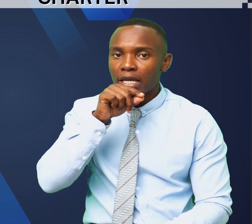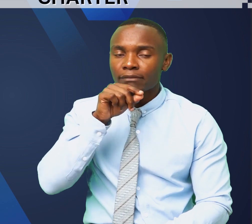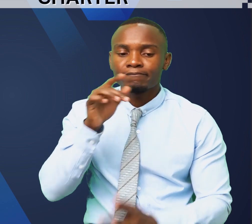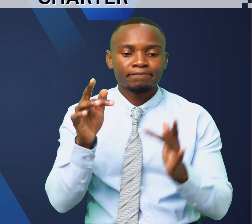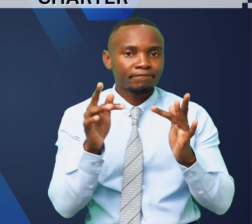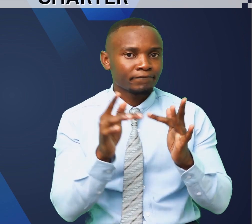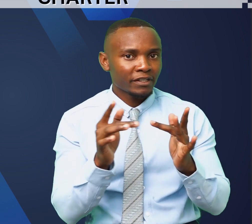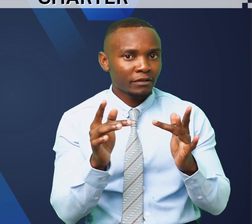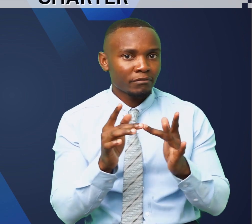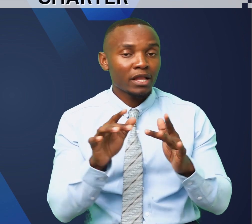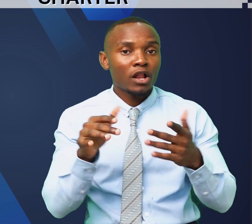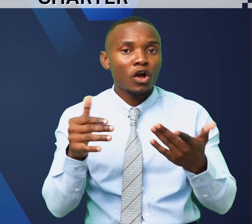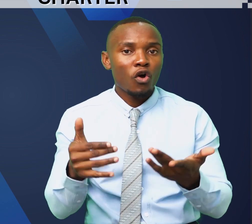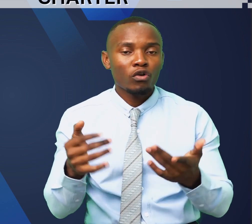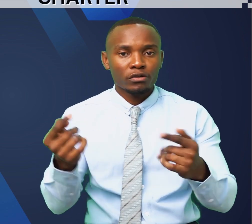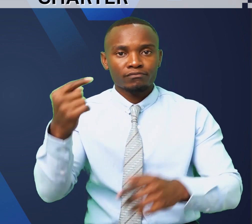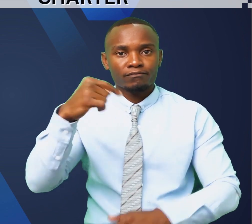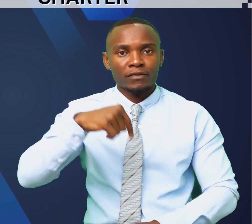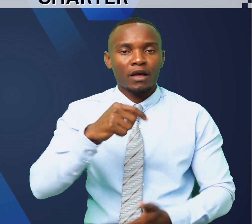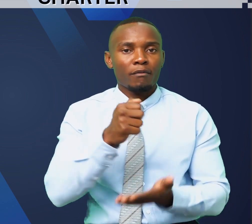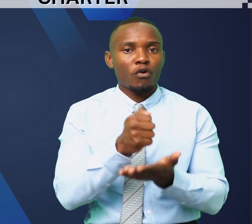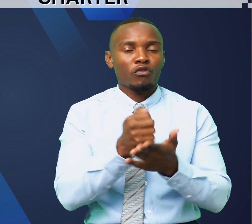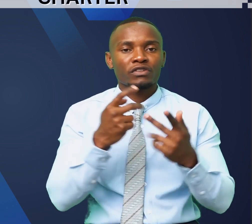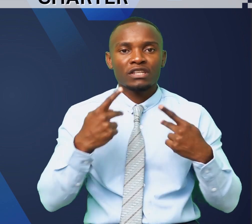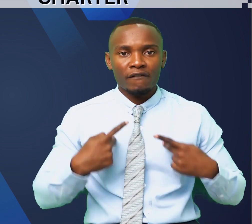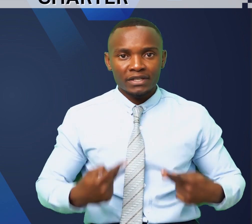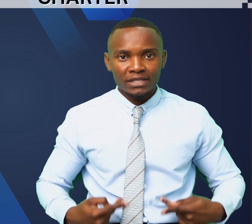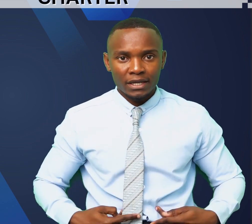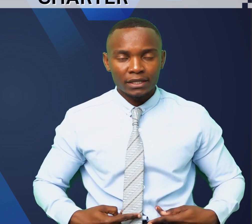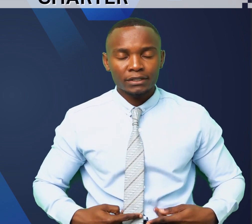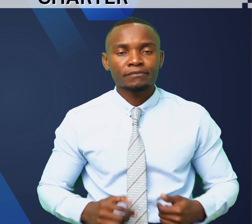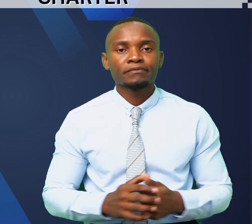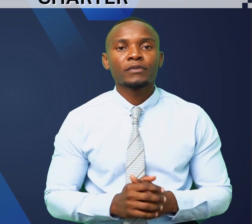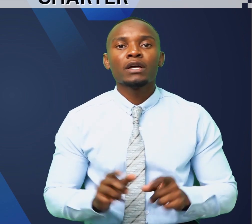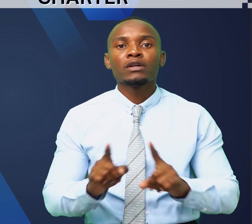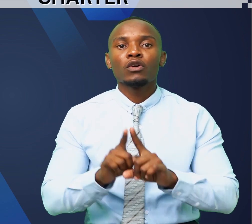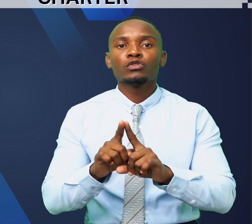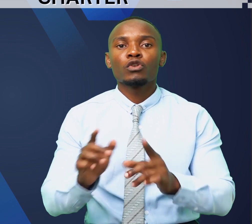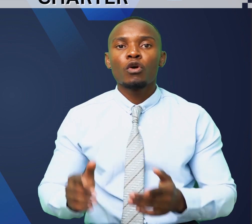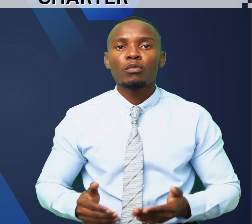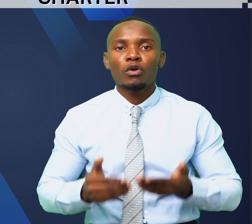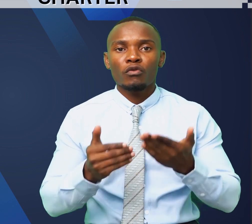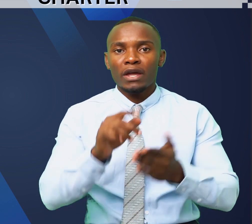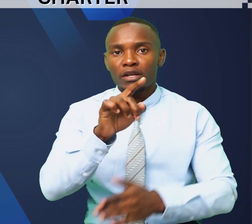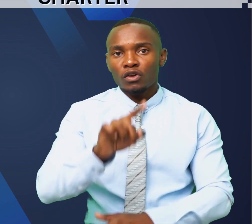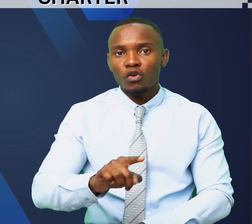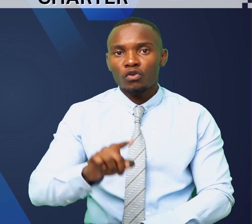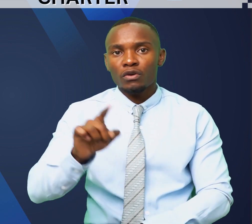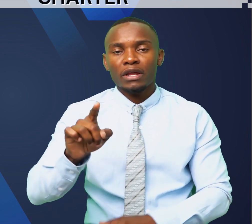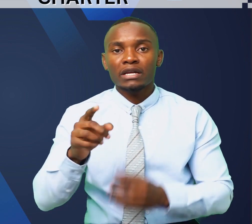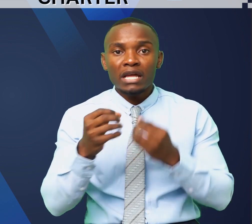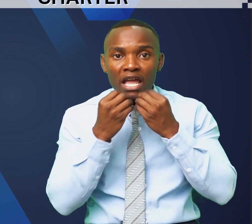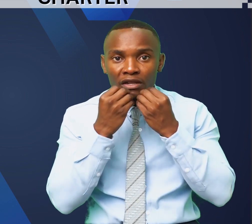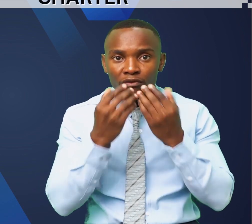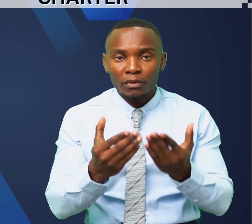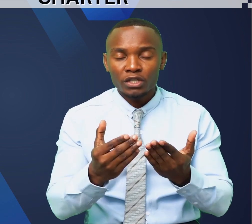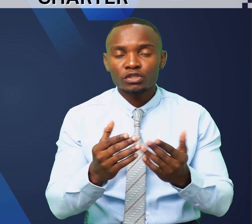or physically. 2. Provide accurate and relevant information. And 3.